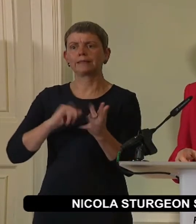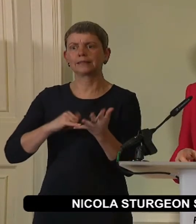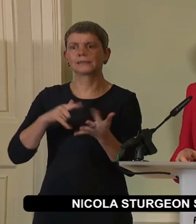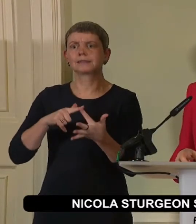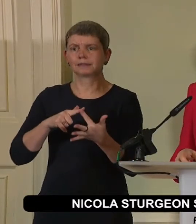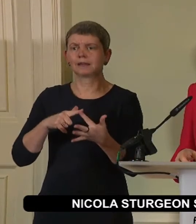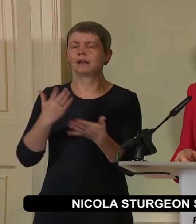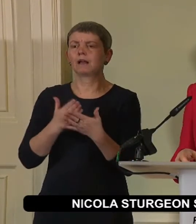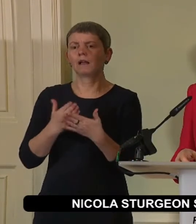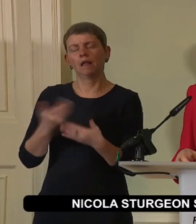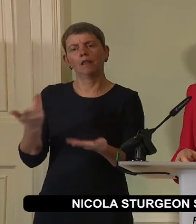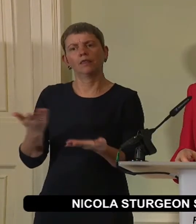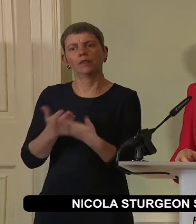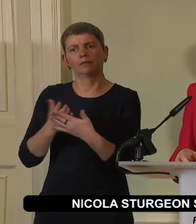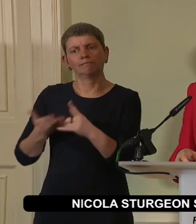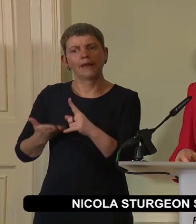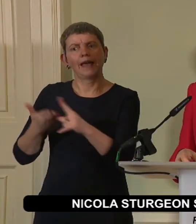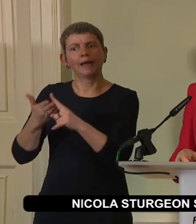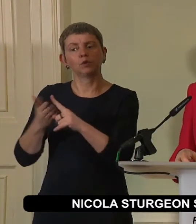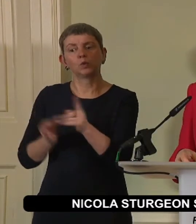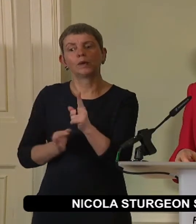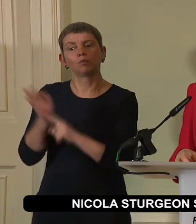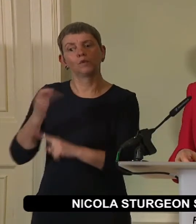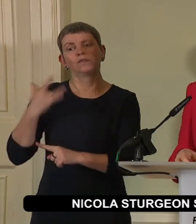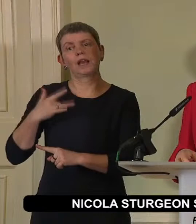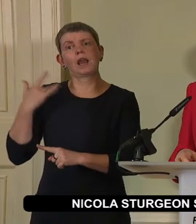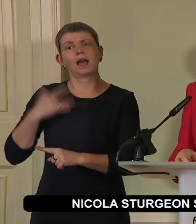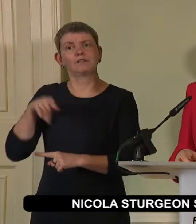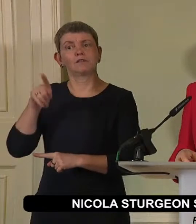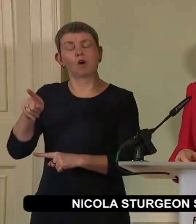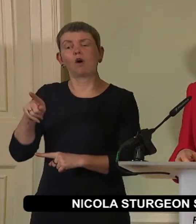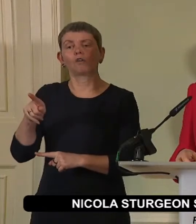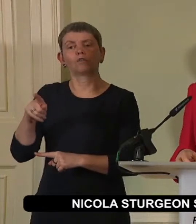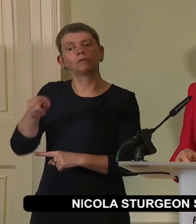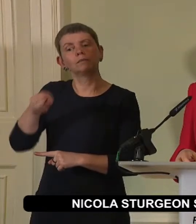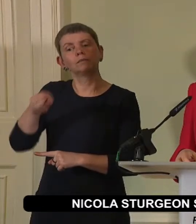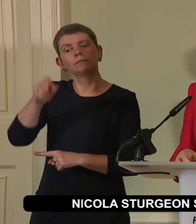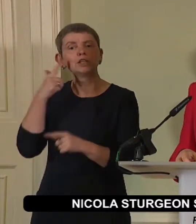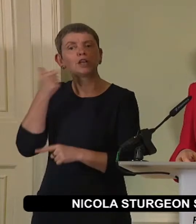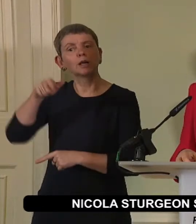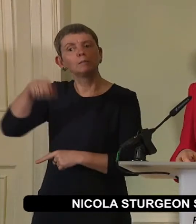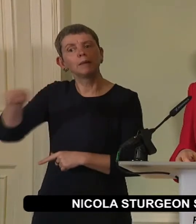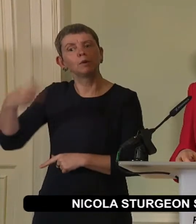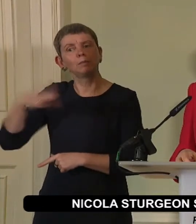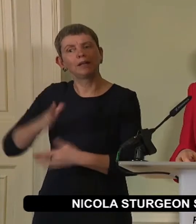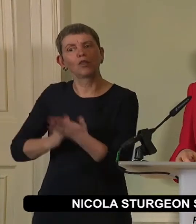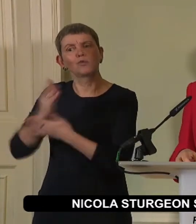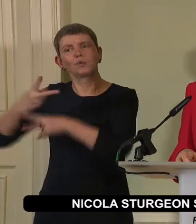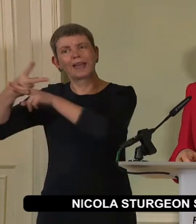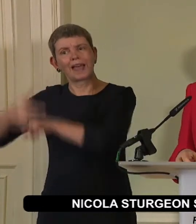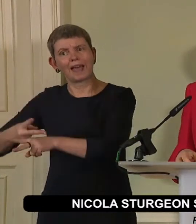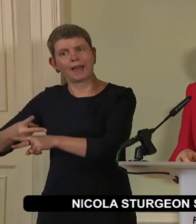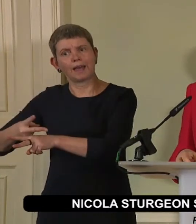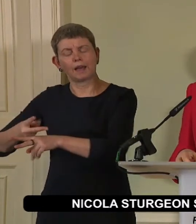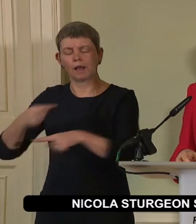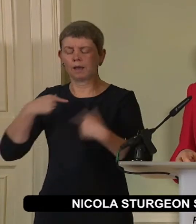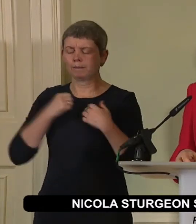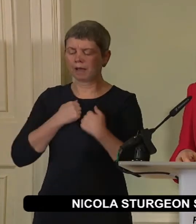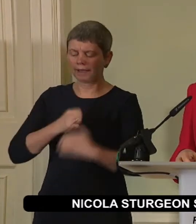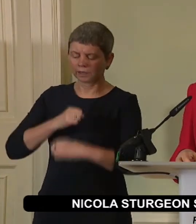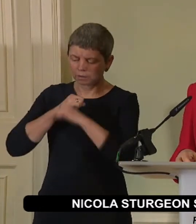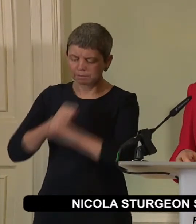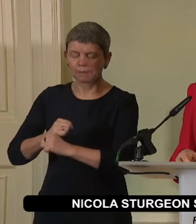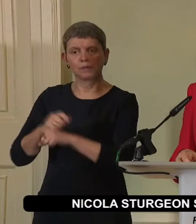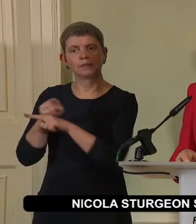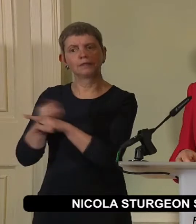life chances of care experienced young people and ensure they grow up nurtured and loved. My commitment to these young people will be